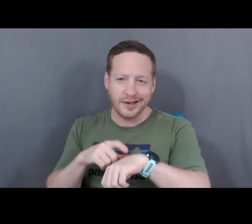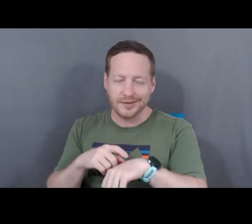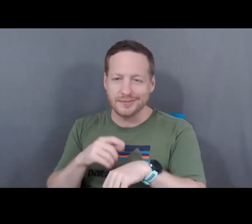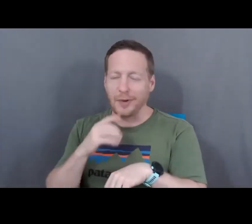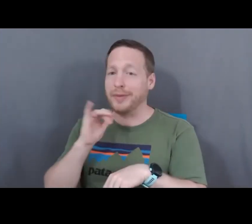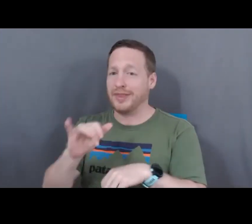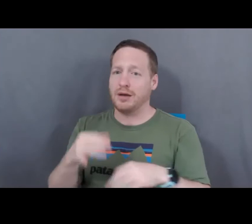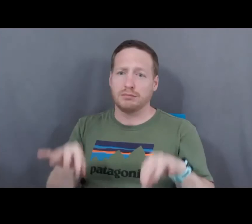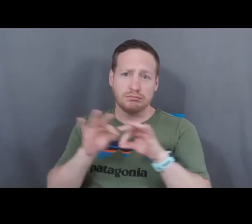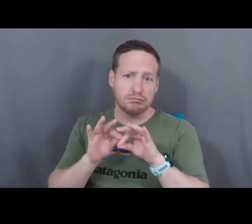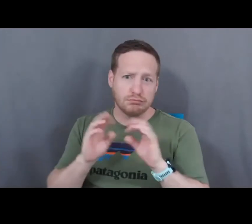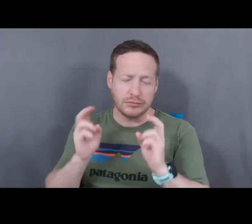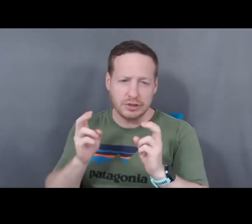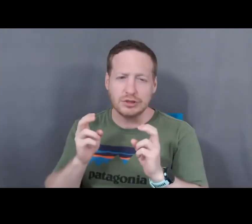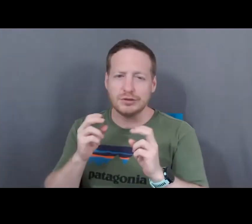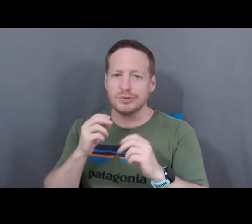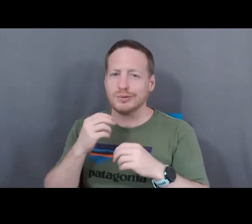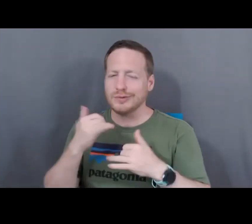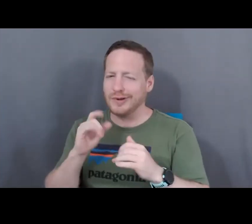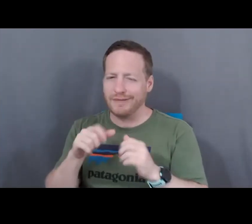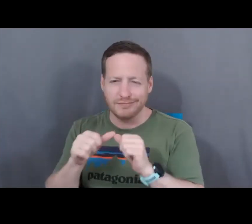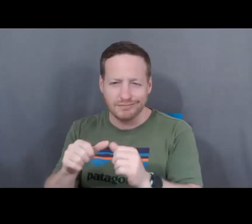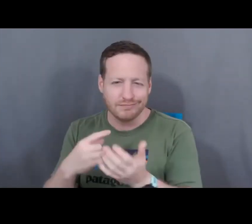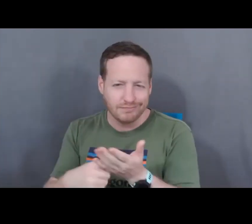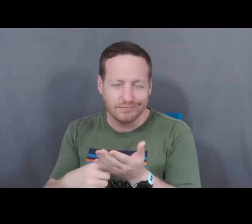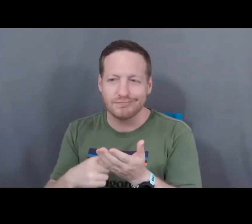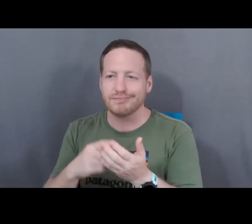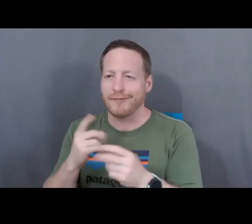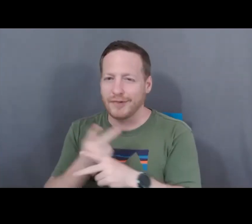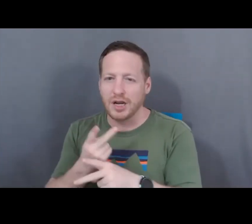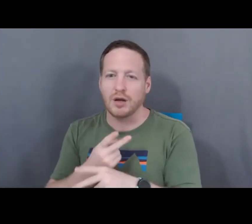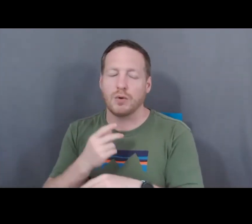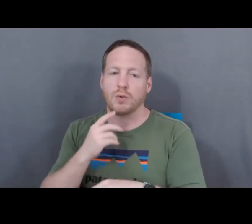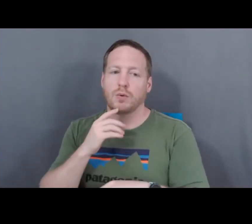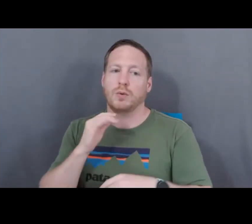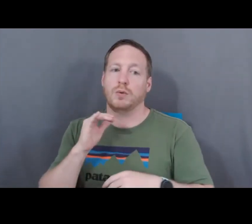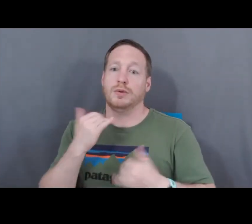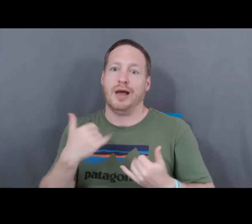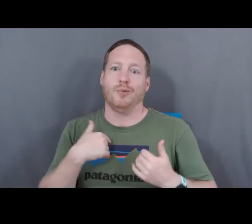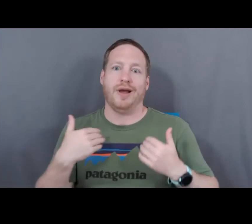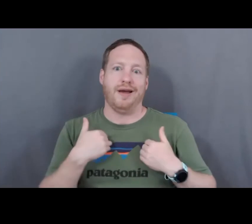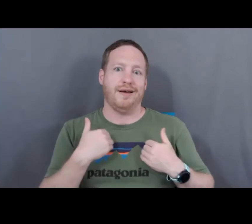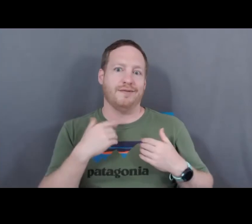So just in the essence of time, this is a very important issue, and I do want to have more conversations around it.